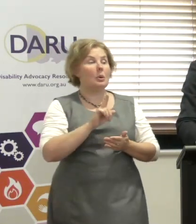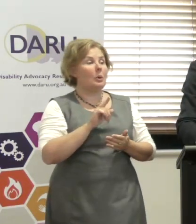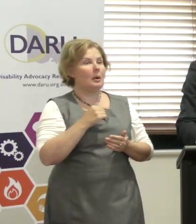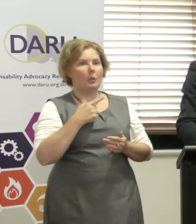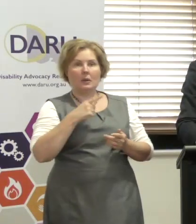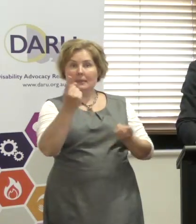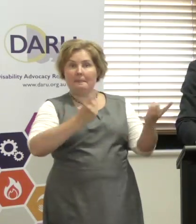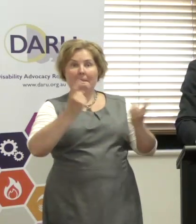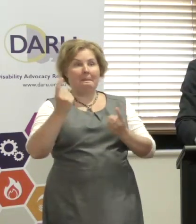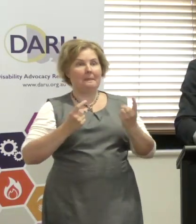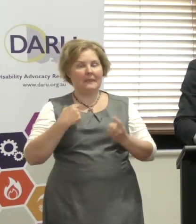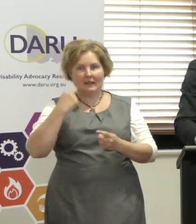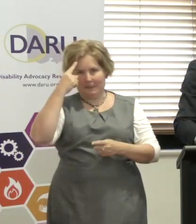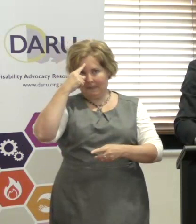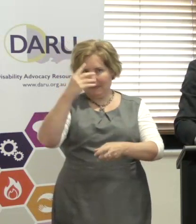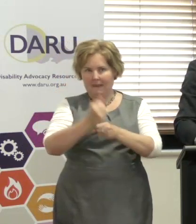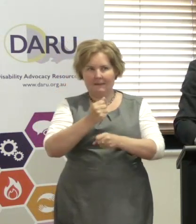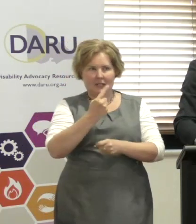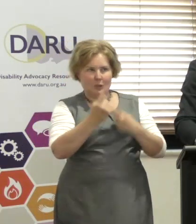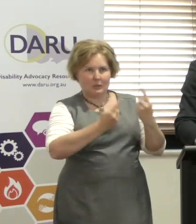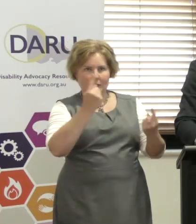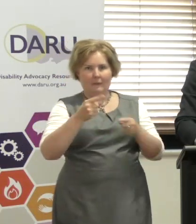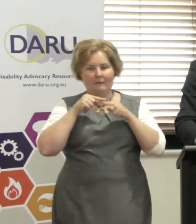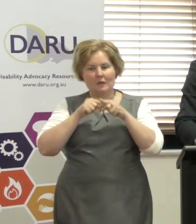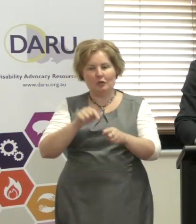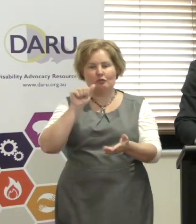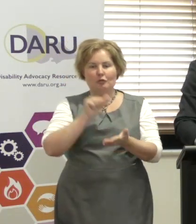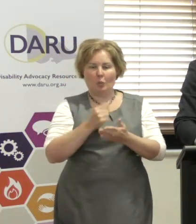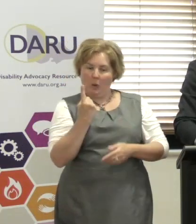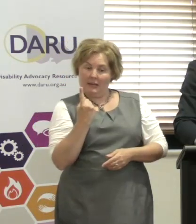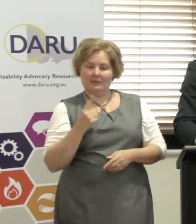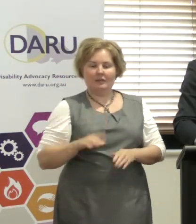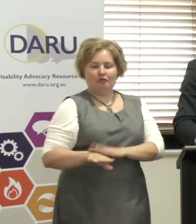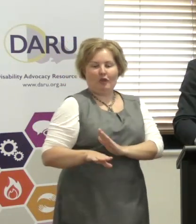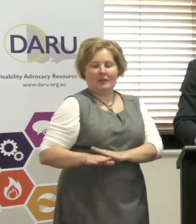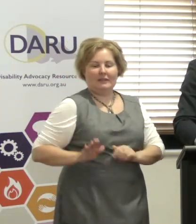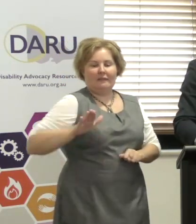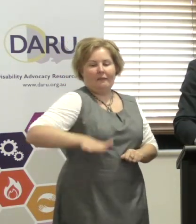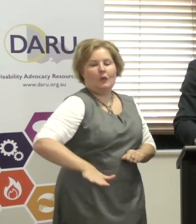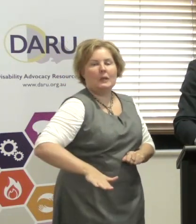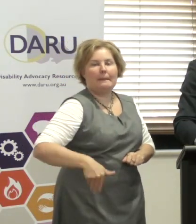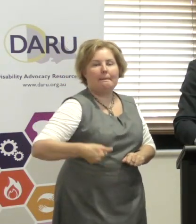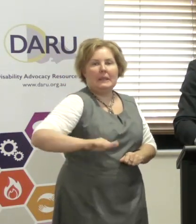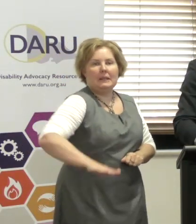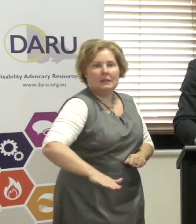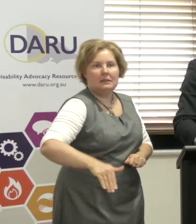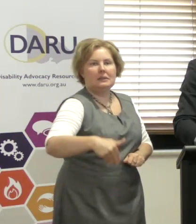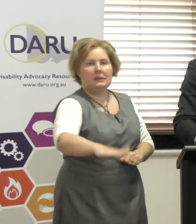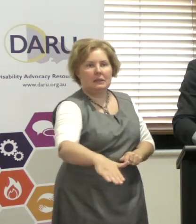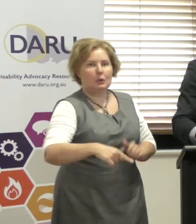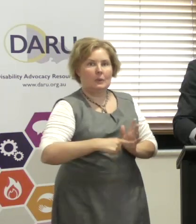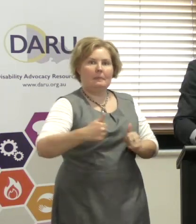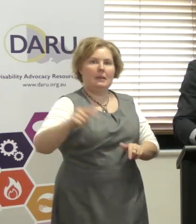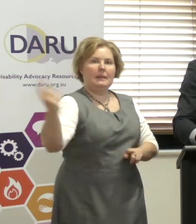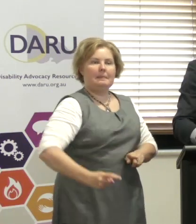actually followed a single right footstep to hear this. So